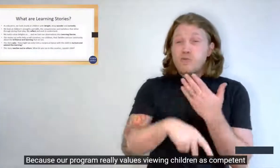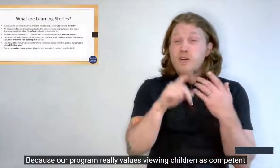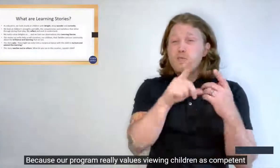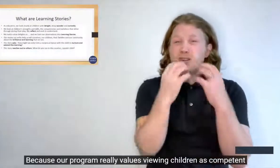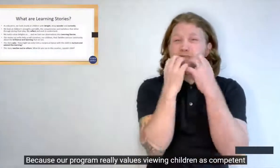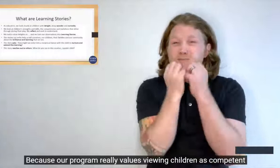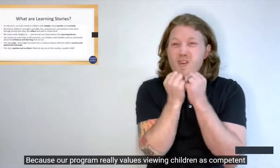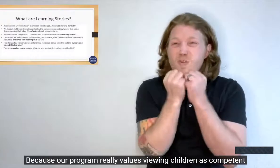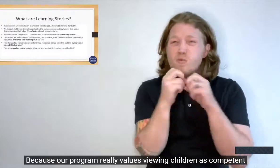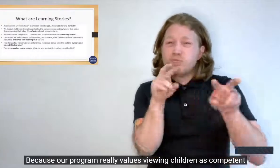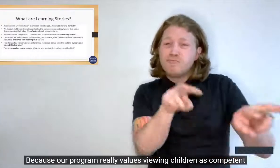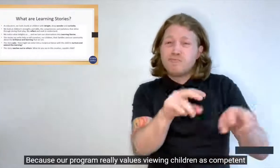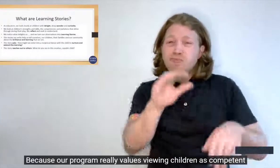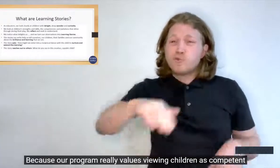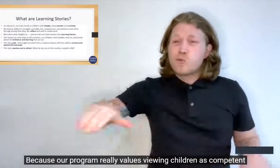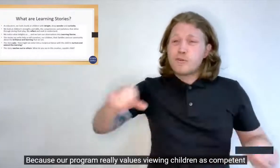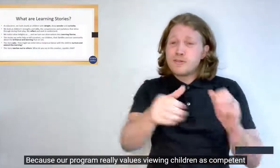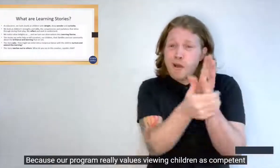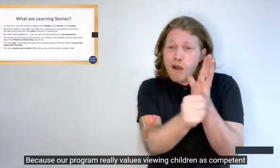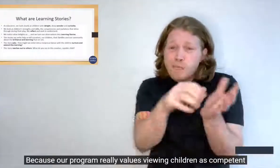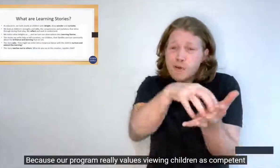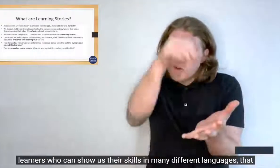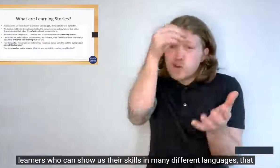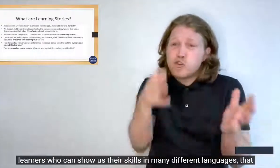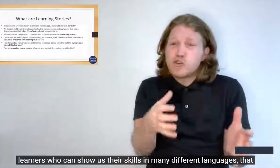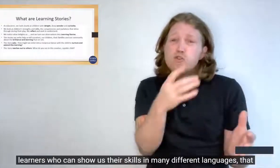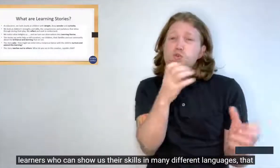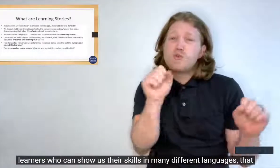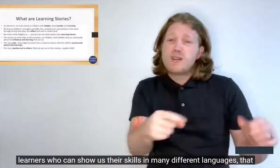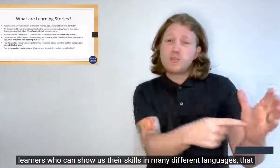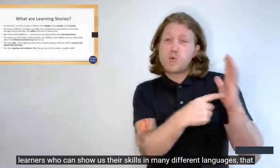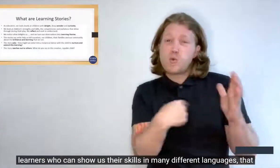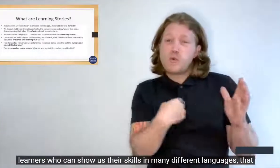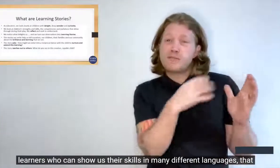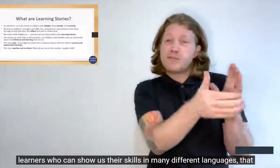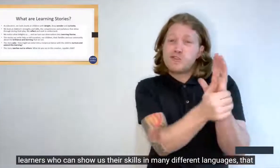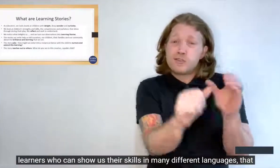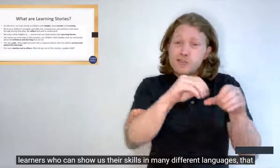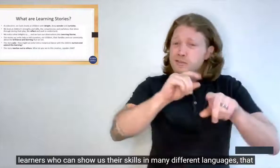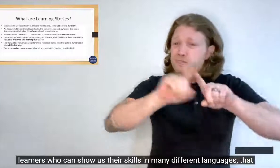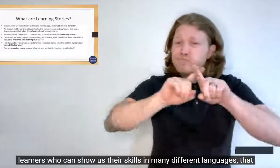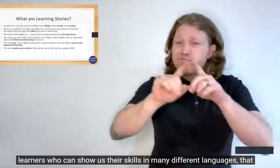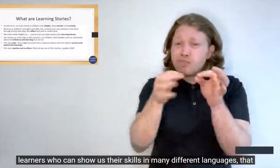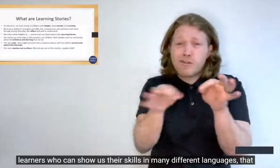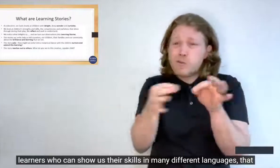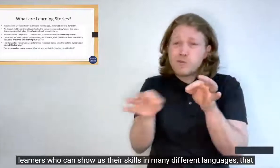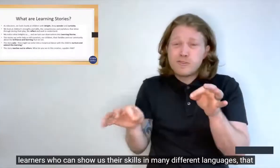Because our program really values viewing children as competent learners who can show us their skills in many